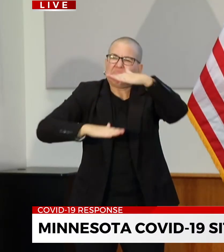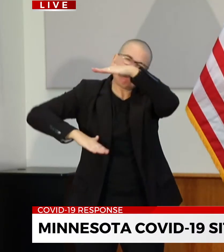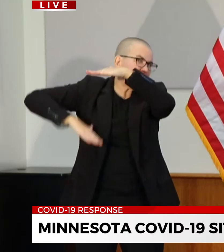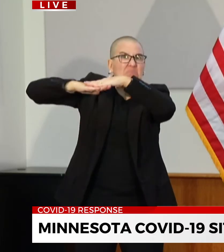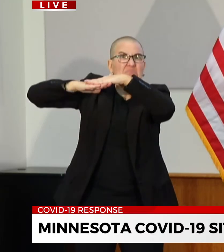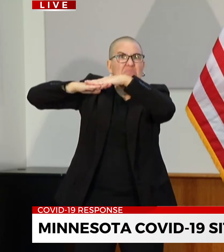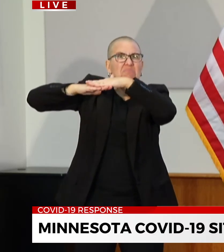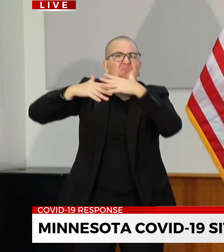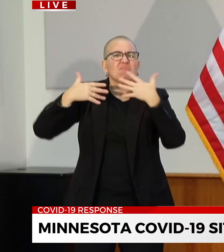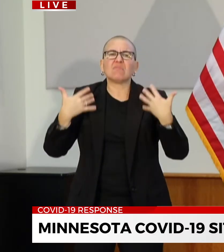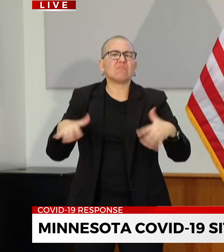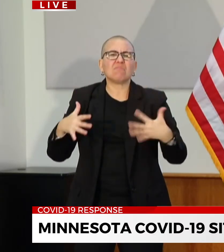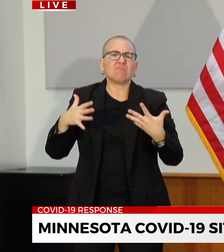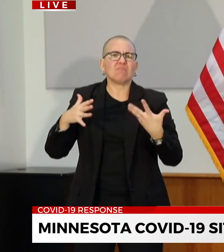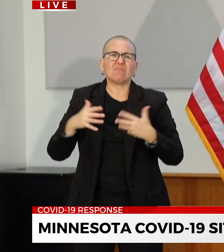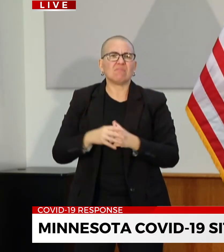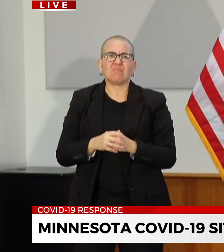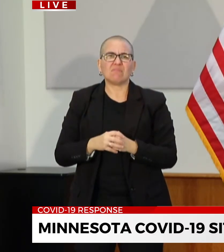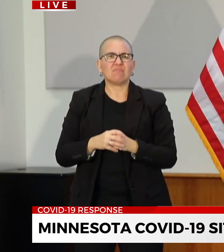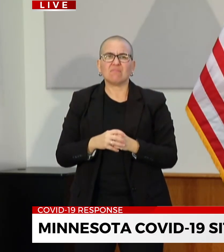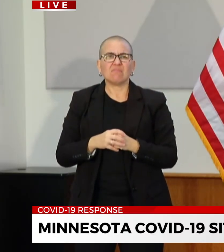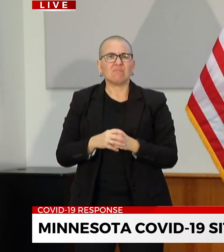lag period, where there were